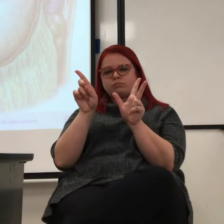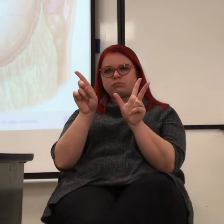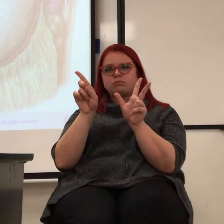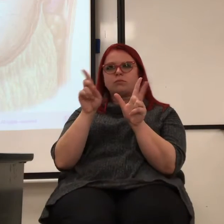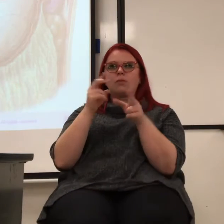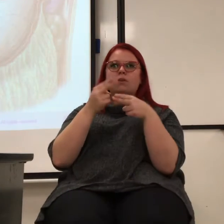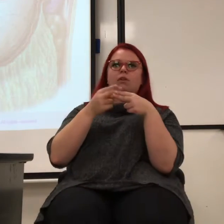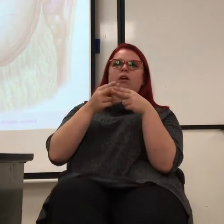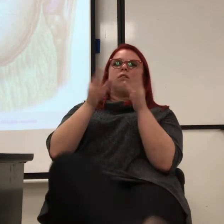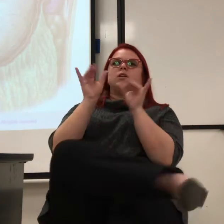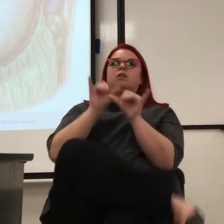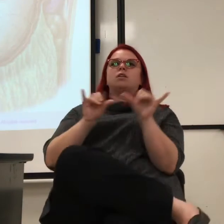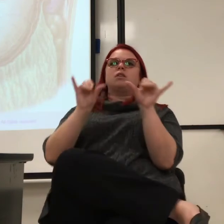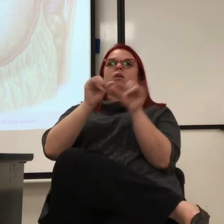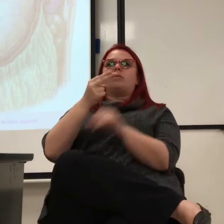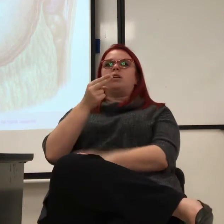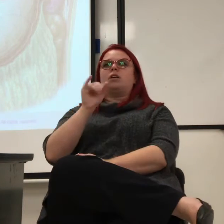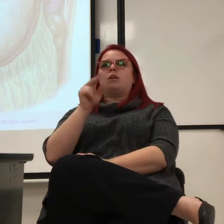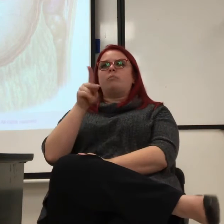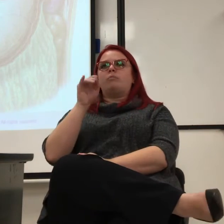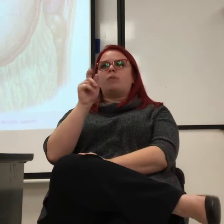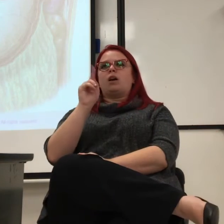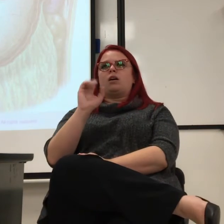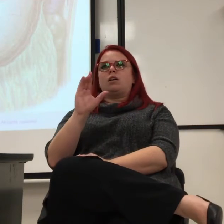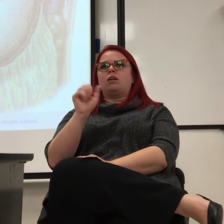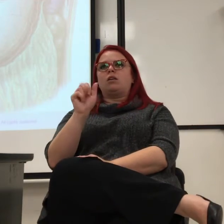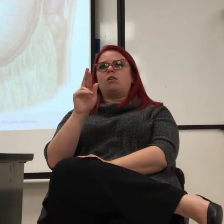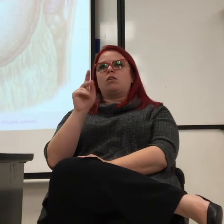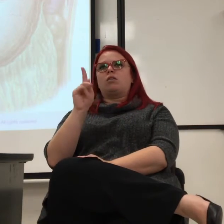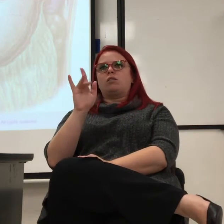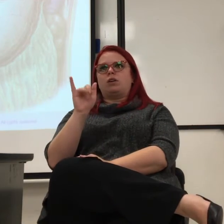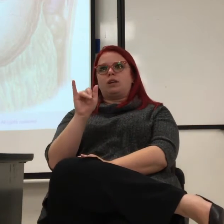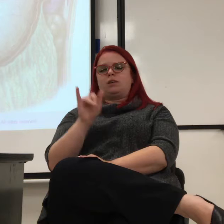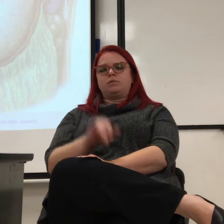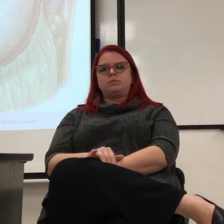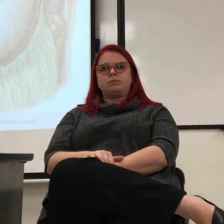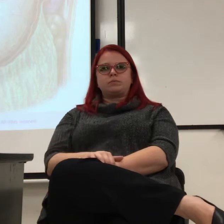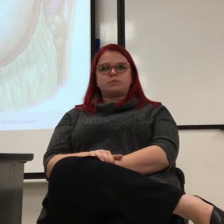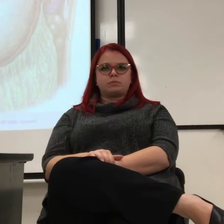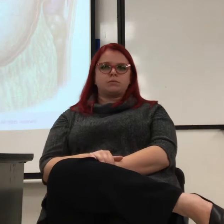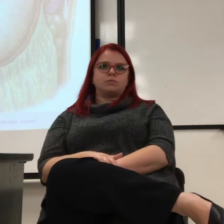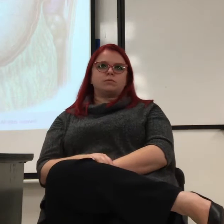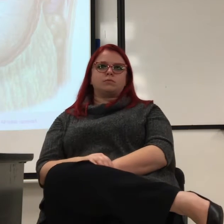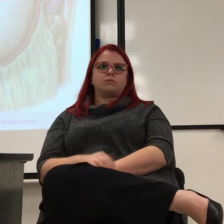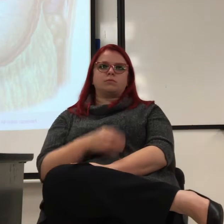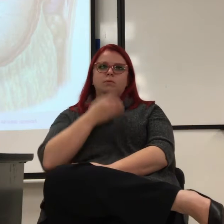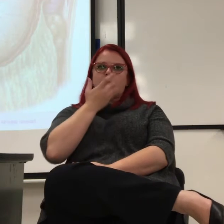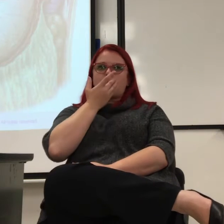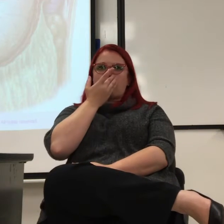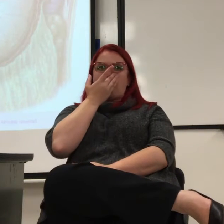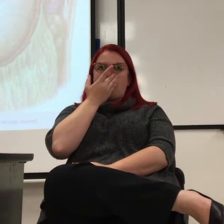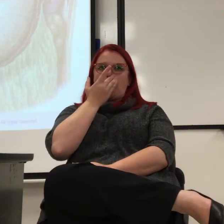It's the common hepatic artery. Column number